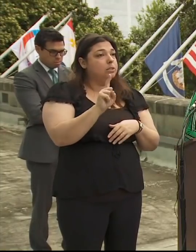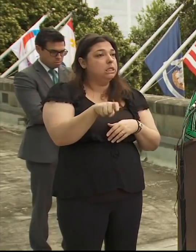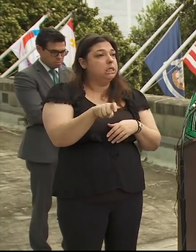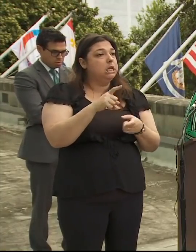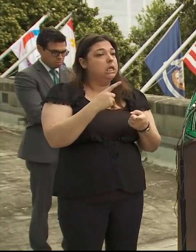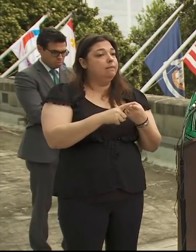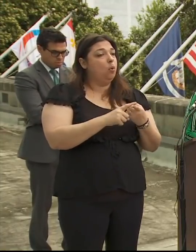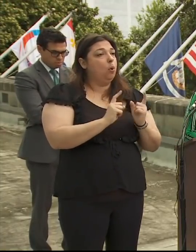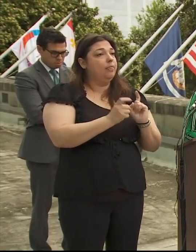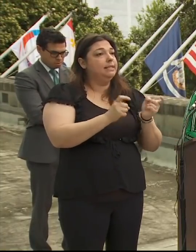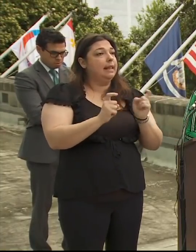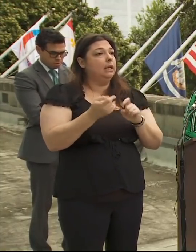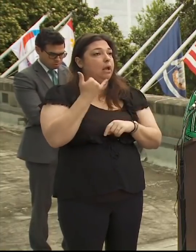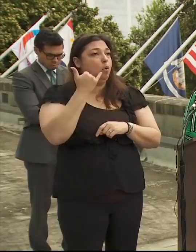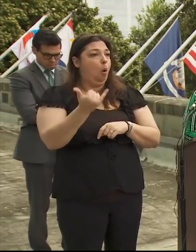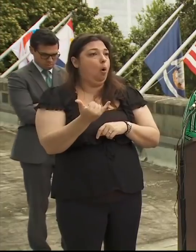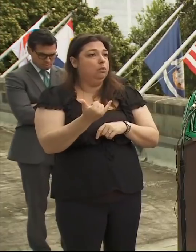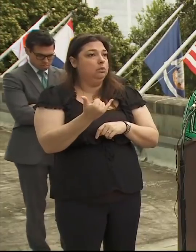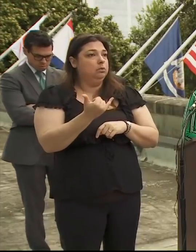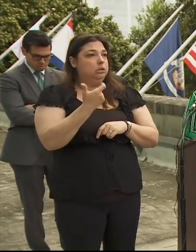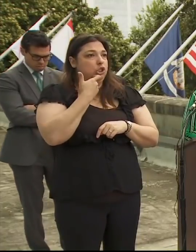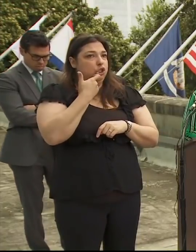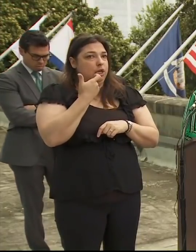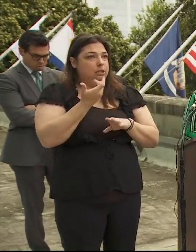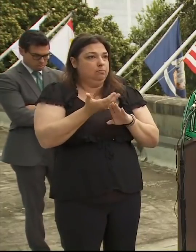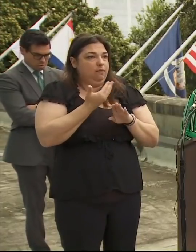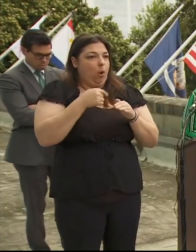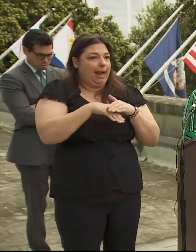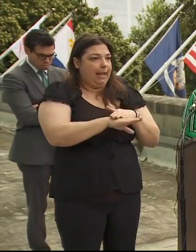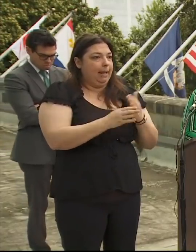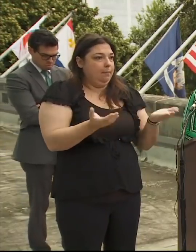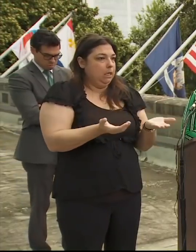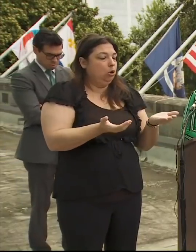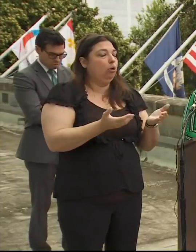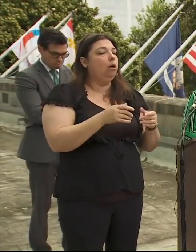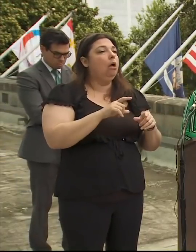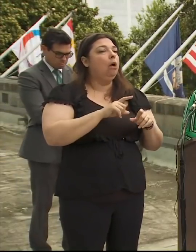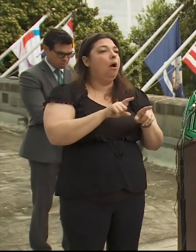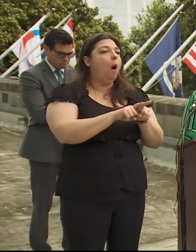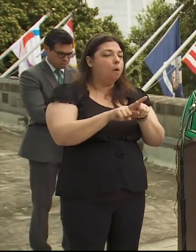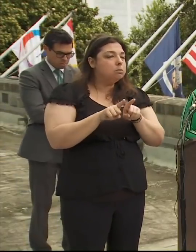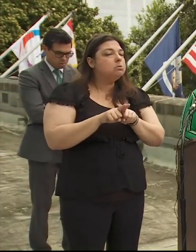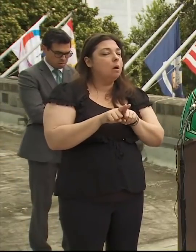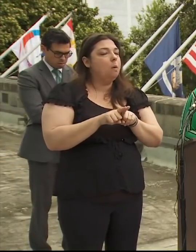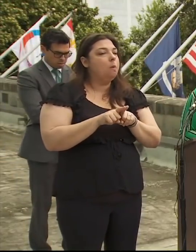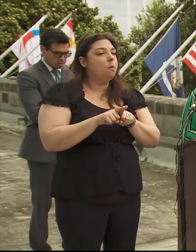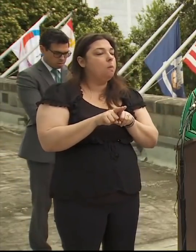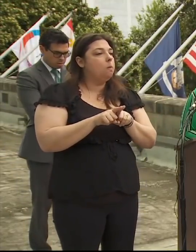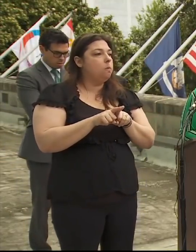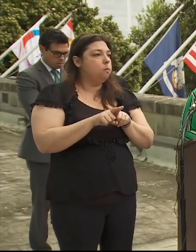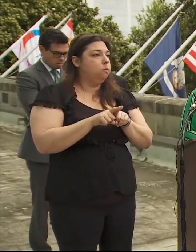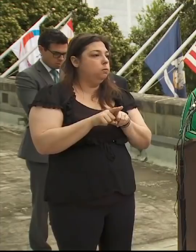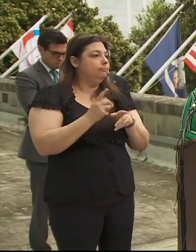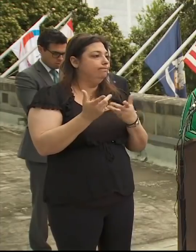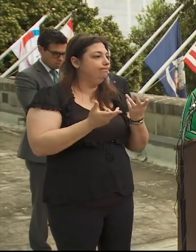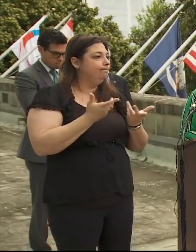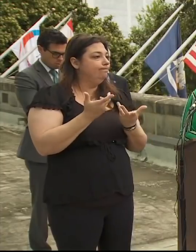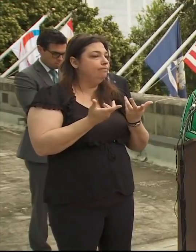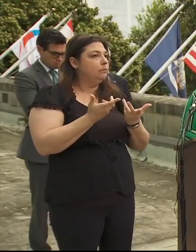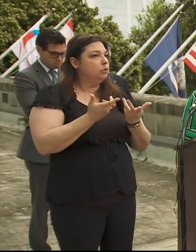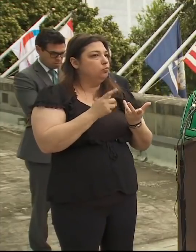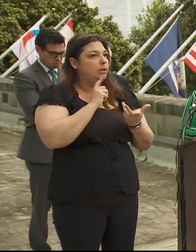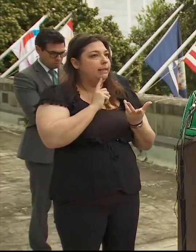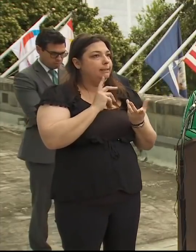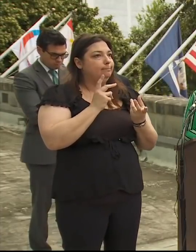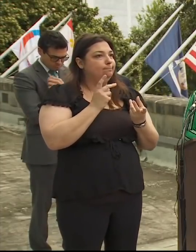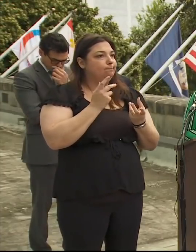that delegation call that I was on prior to coming out here, and also why we have just been pretty steadfast